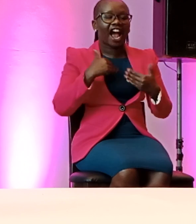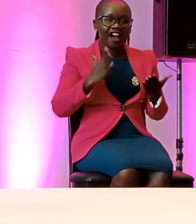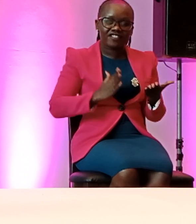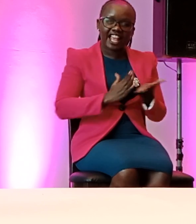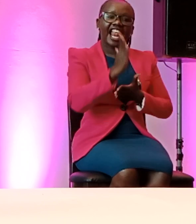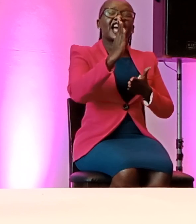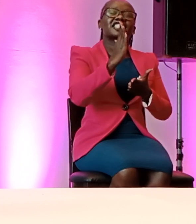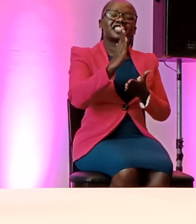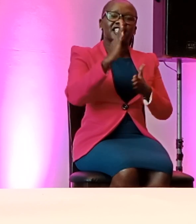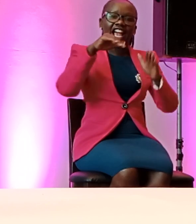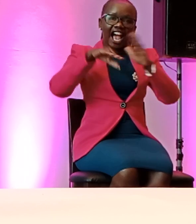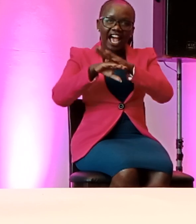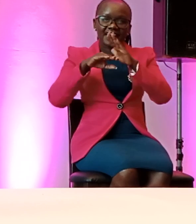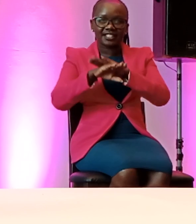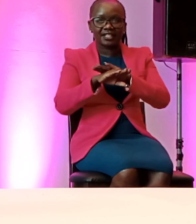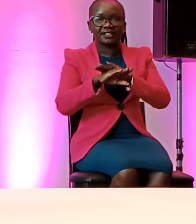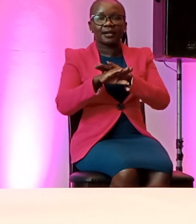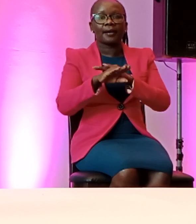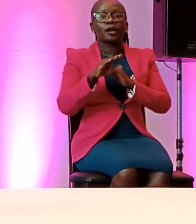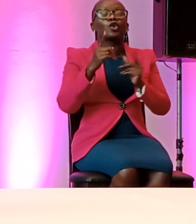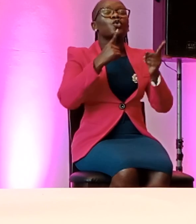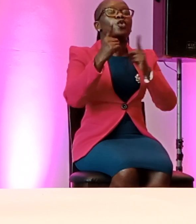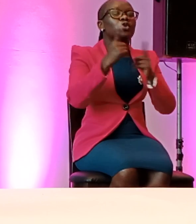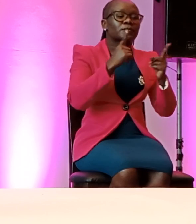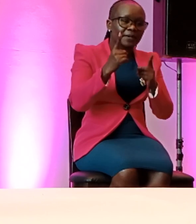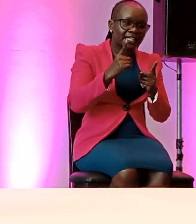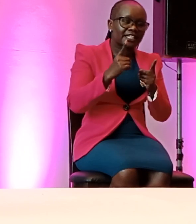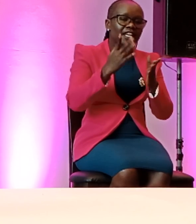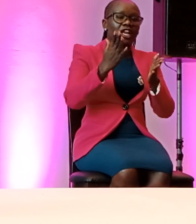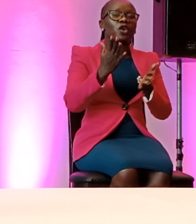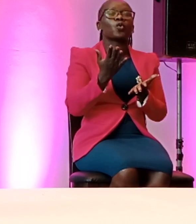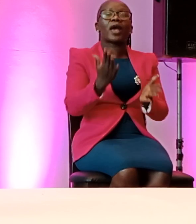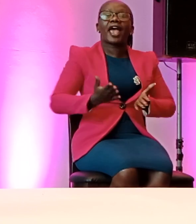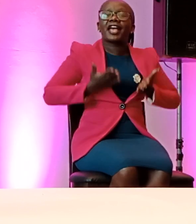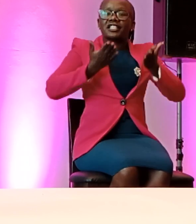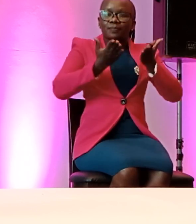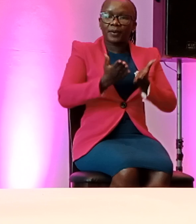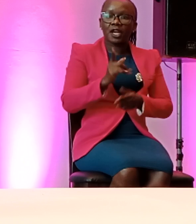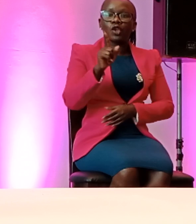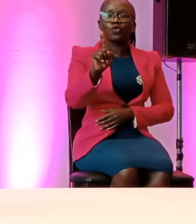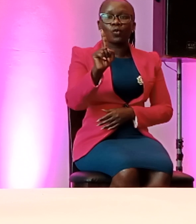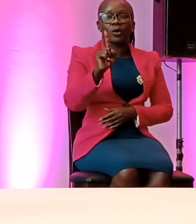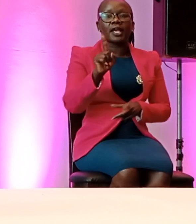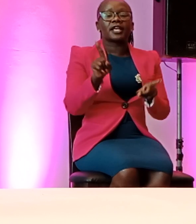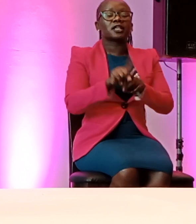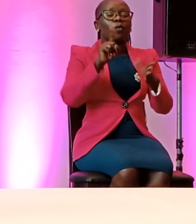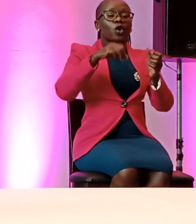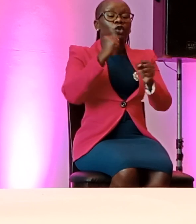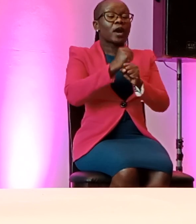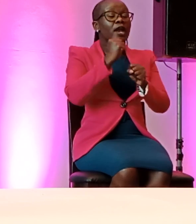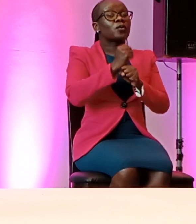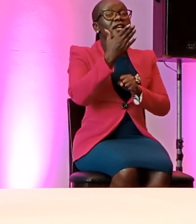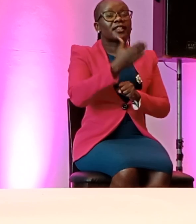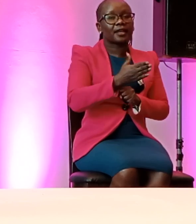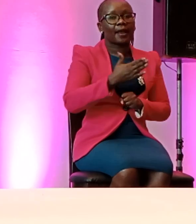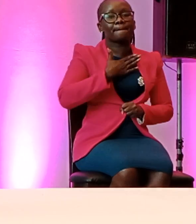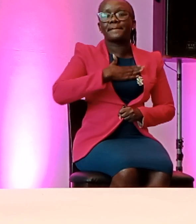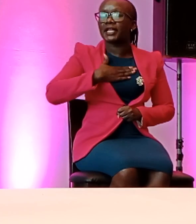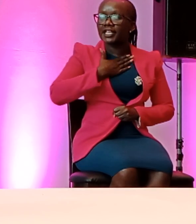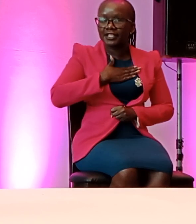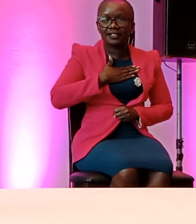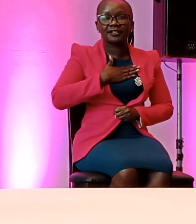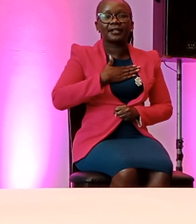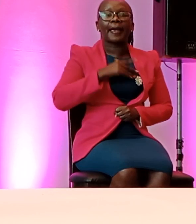right accent to speak, to explain who you are, what you are even doing there,